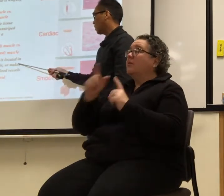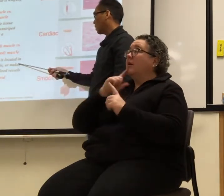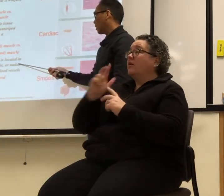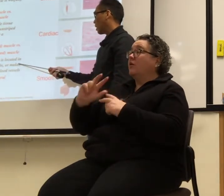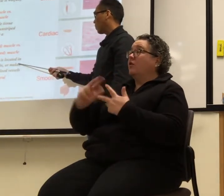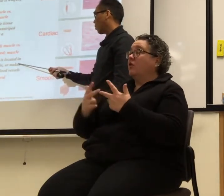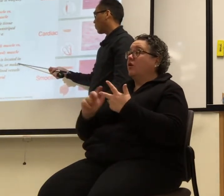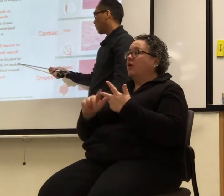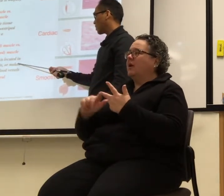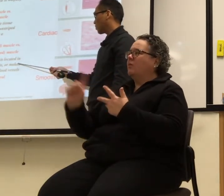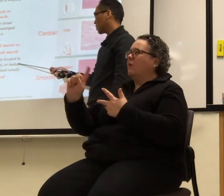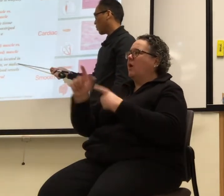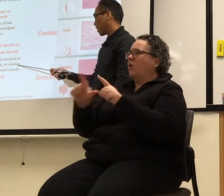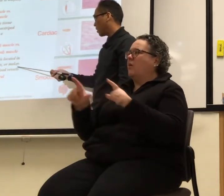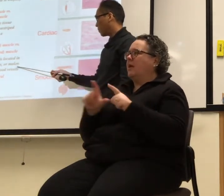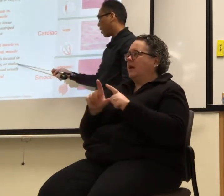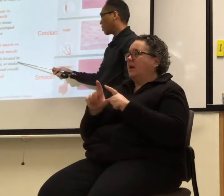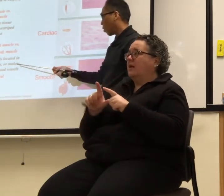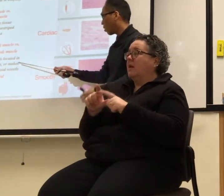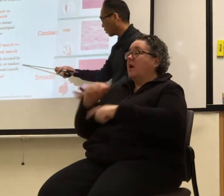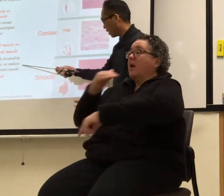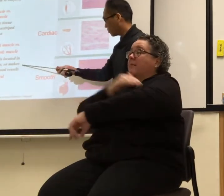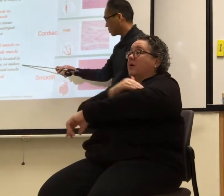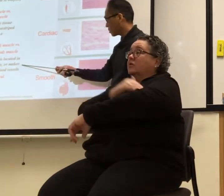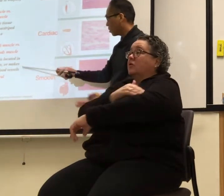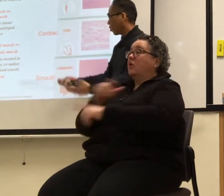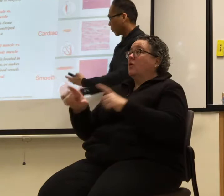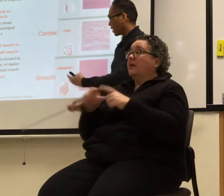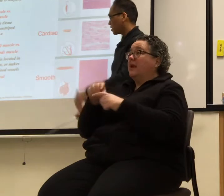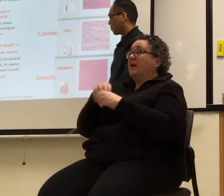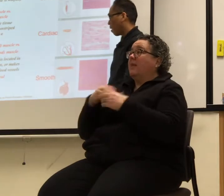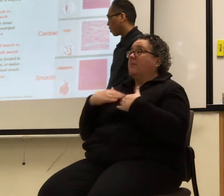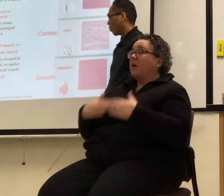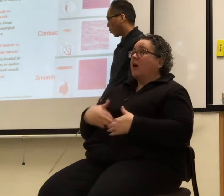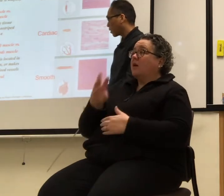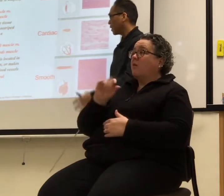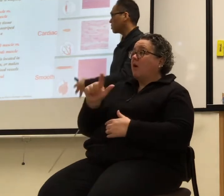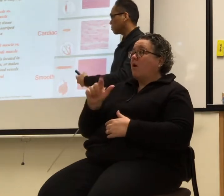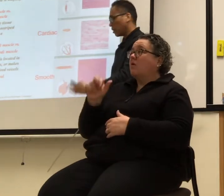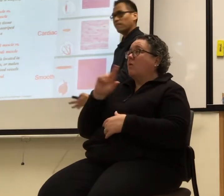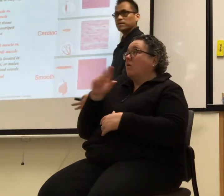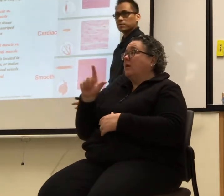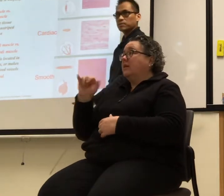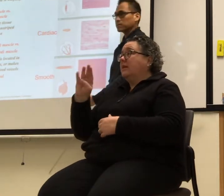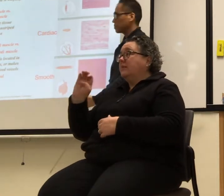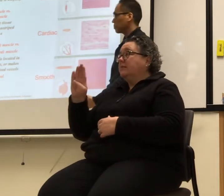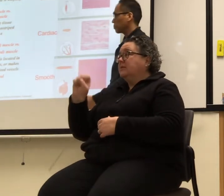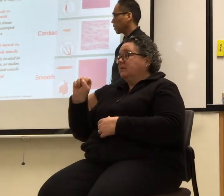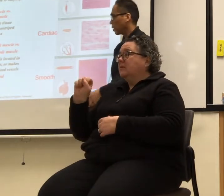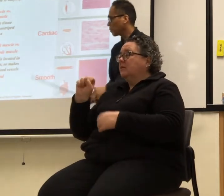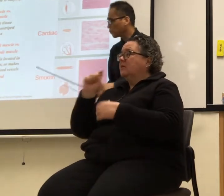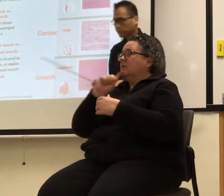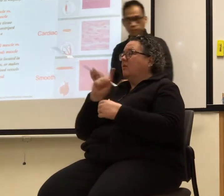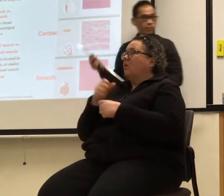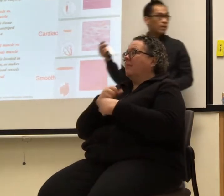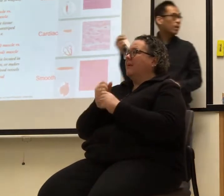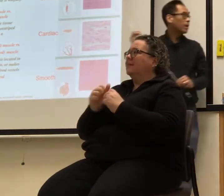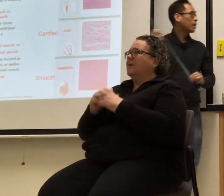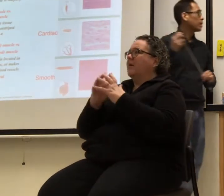located. Whether the muscle is located in the body wall or limbs, or makes up hollow organs, blood vessels. Okay.